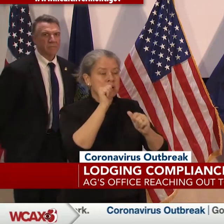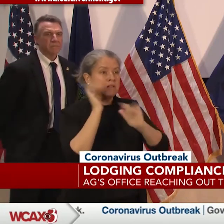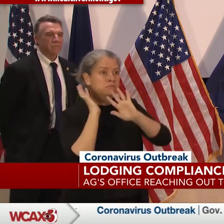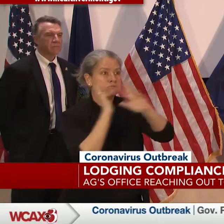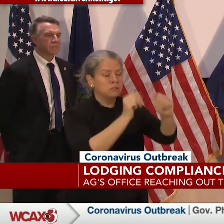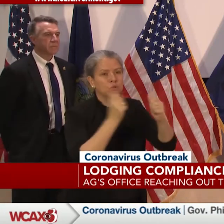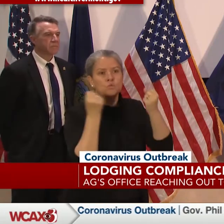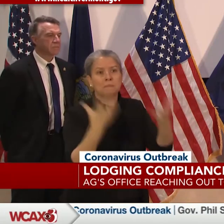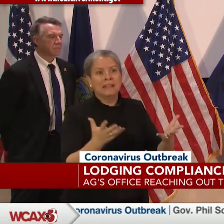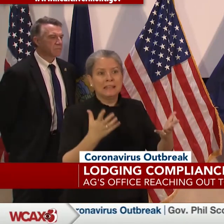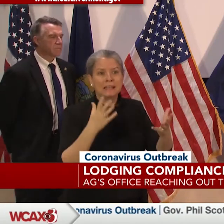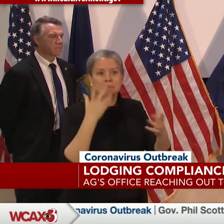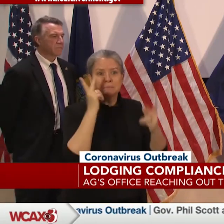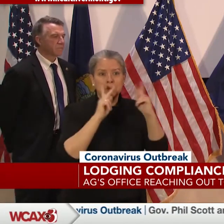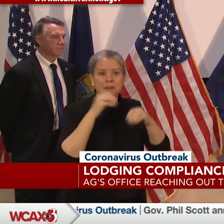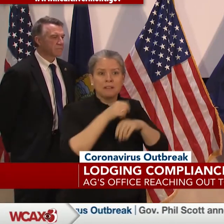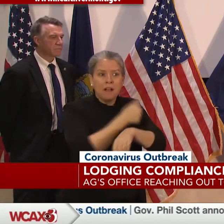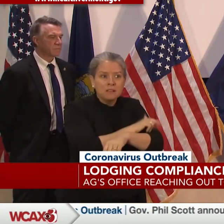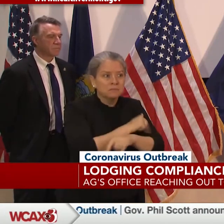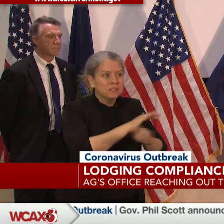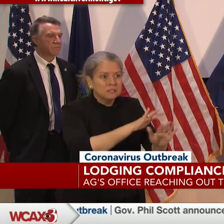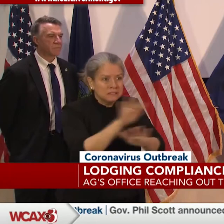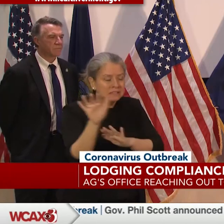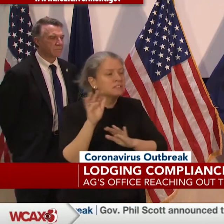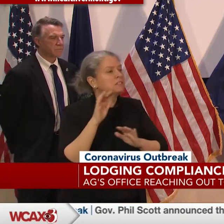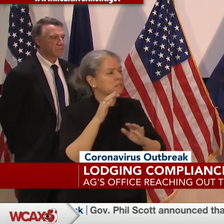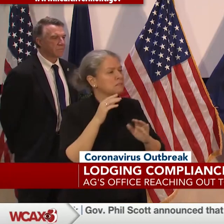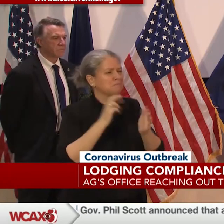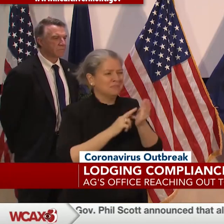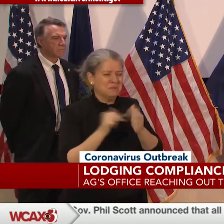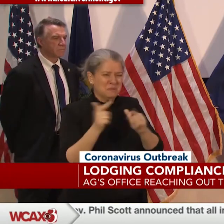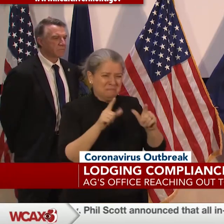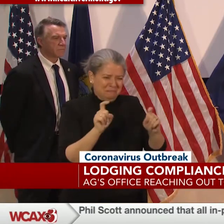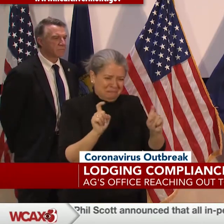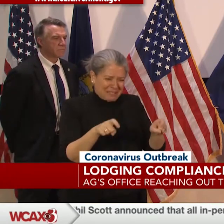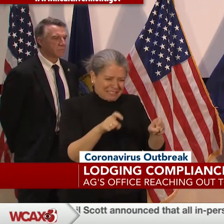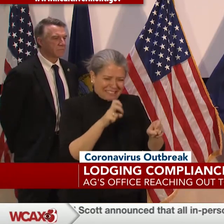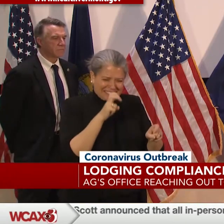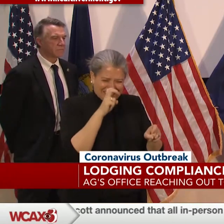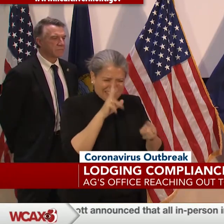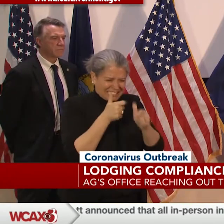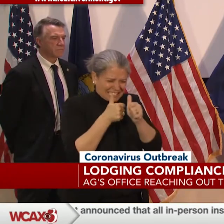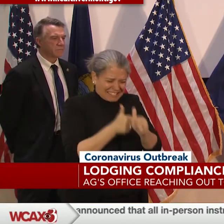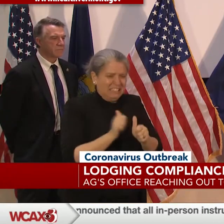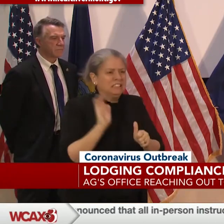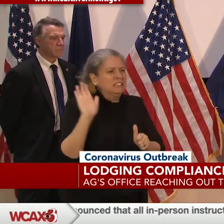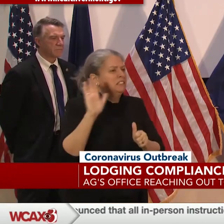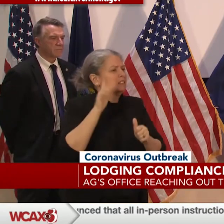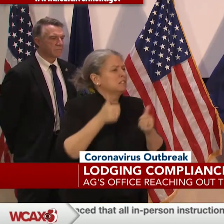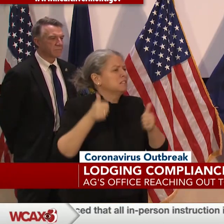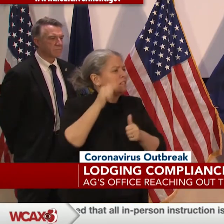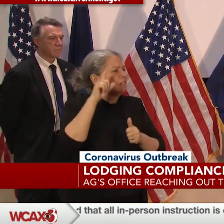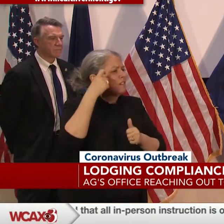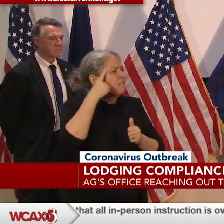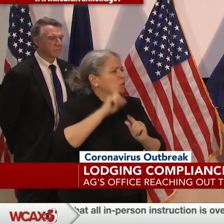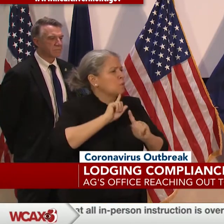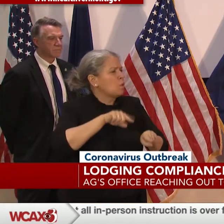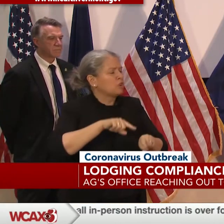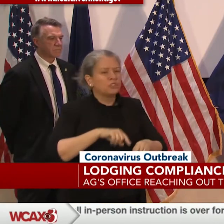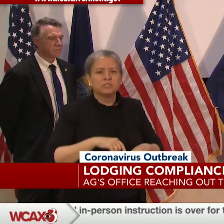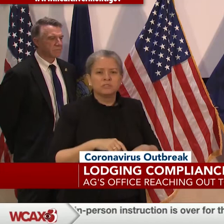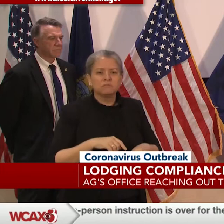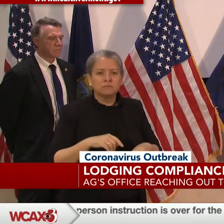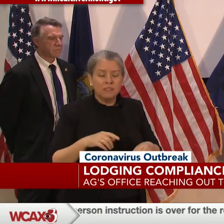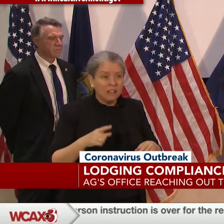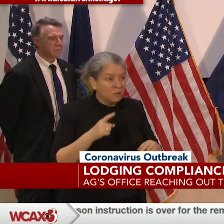and safety of all Vermonters that everyone strictly comply with Governor Scott's executive orders. We can do it if